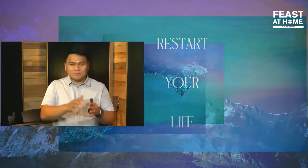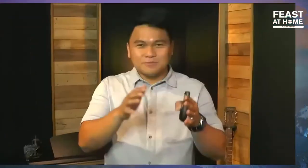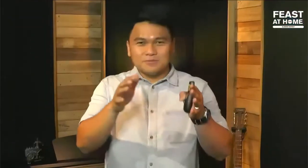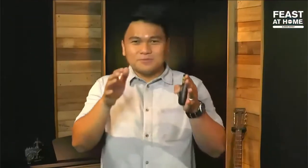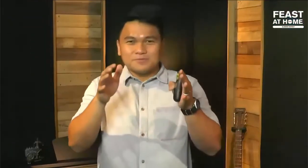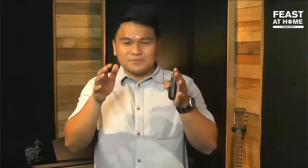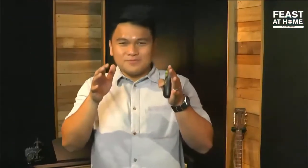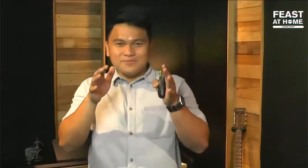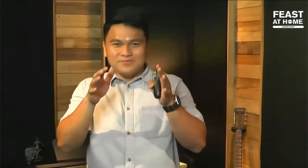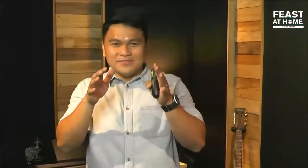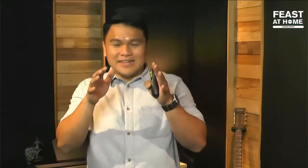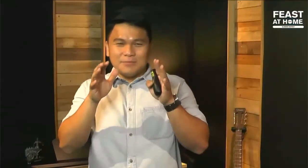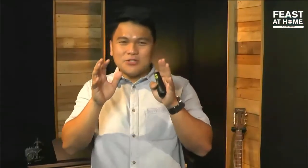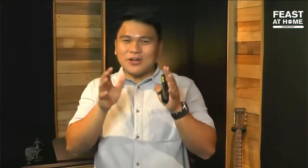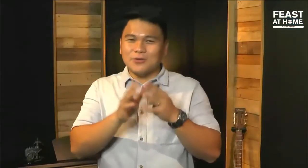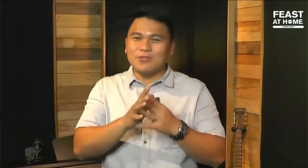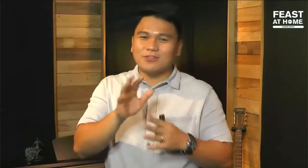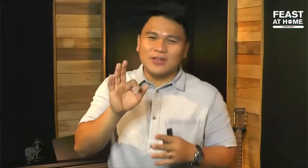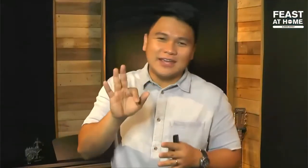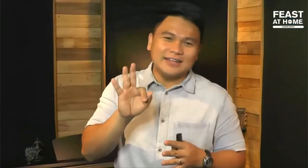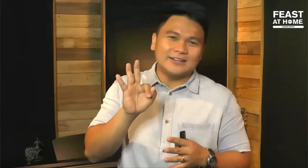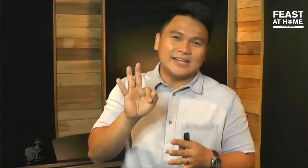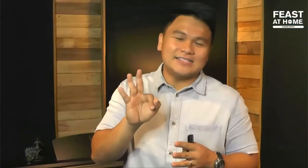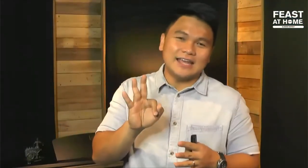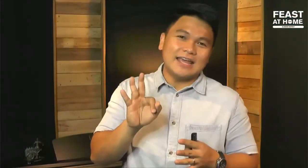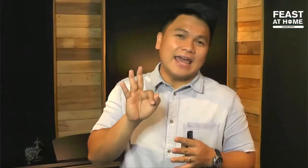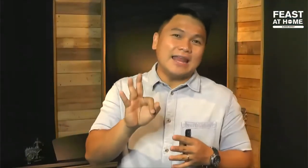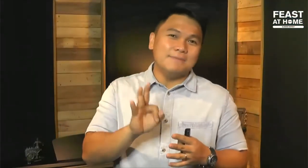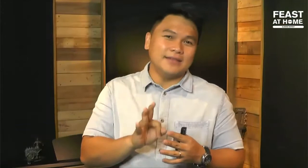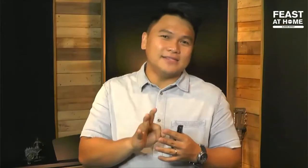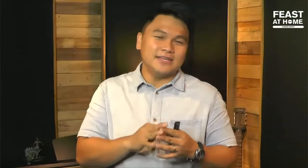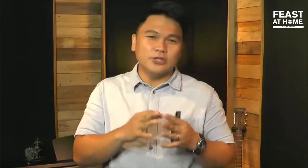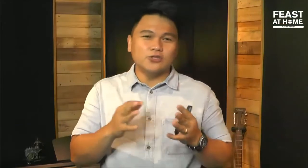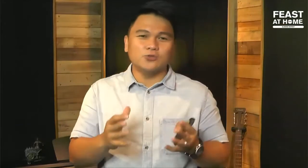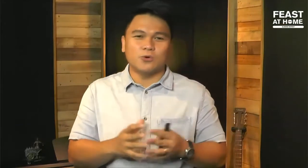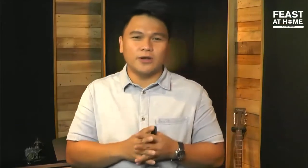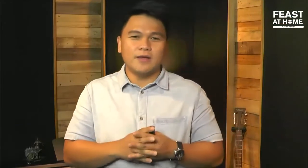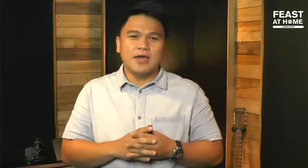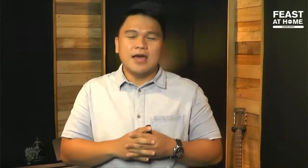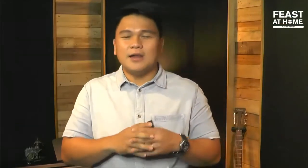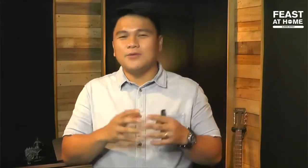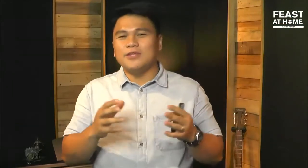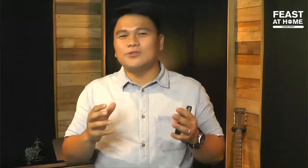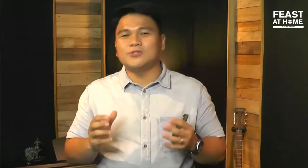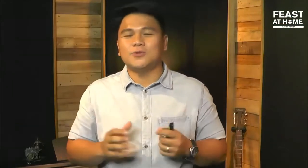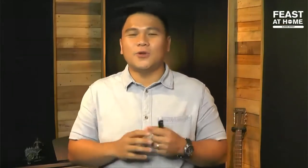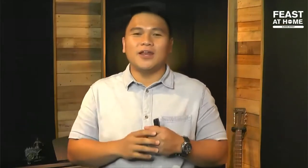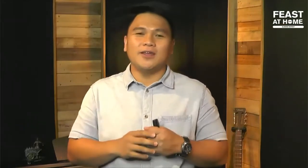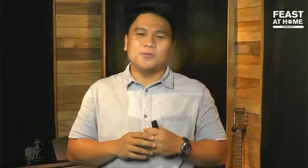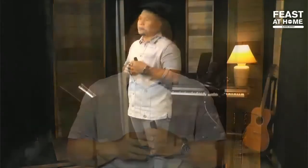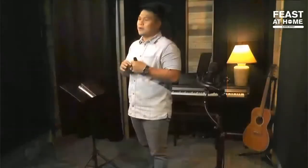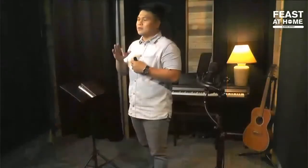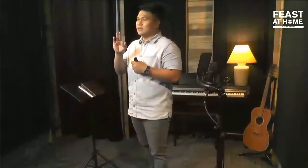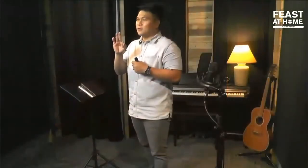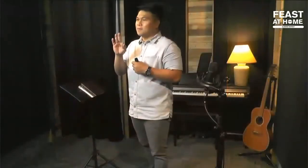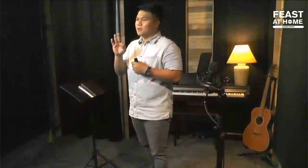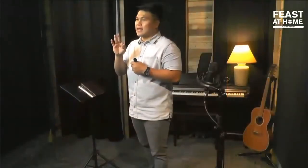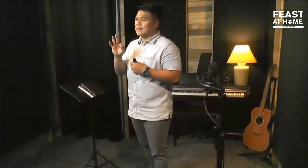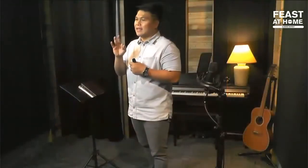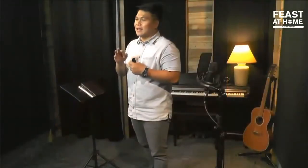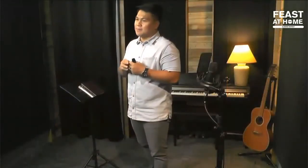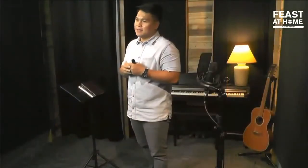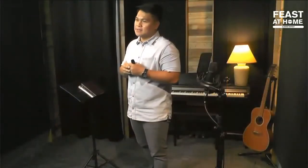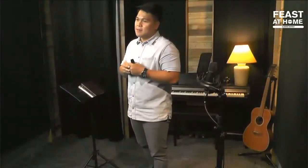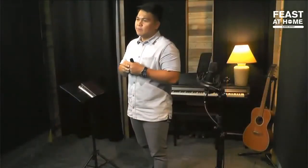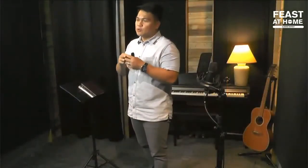Now, let me share to you three interesting elements in this story. Alam nyo dito sa story na ito, meron tatlong